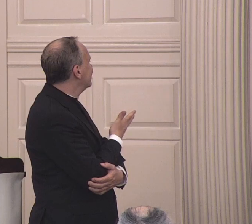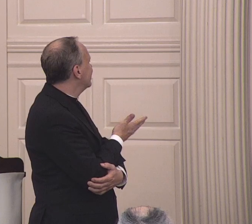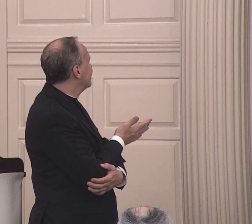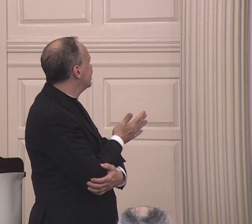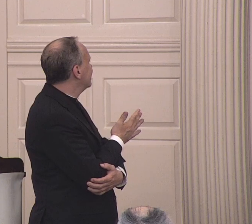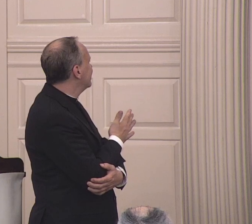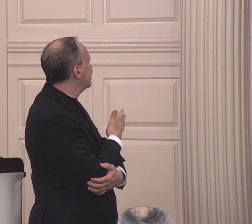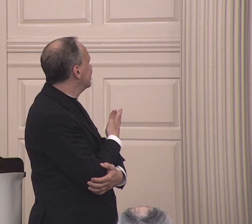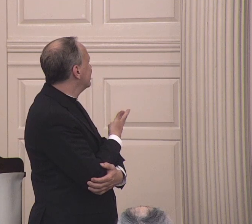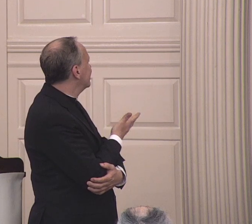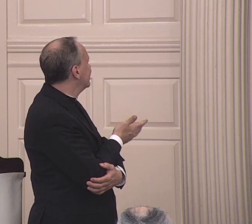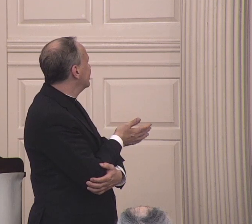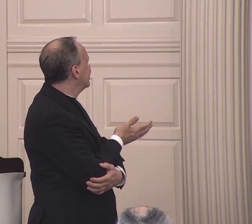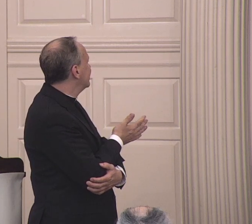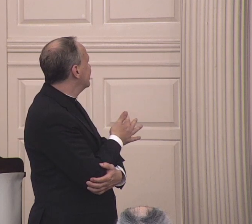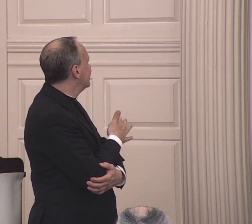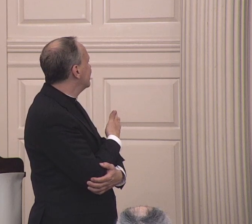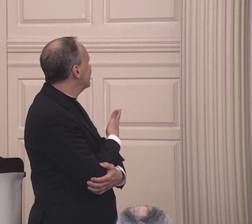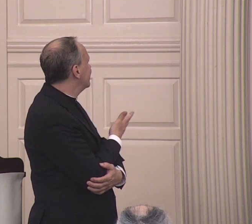confite